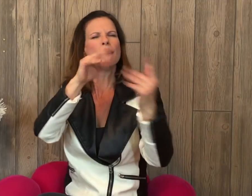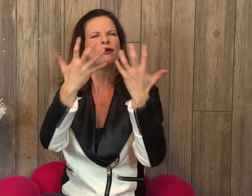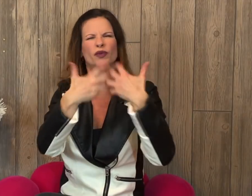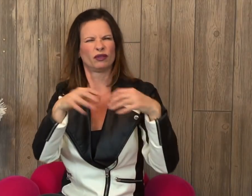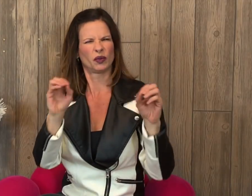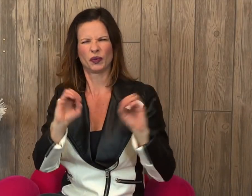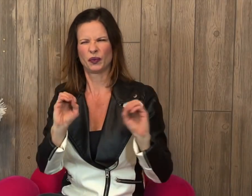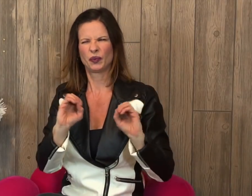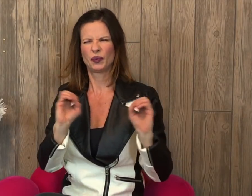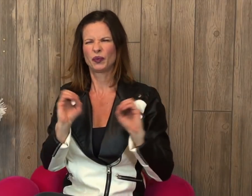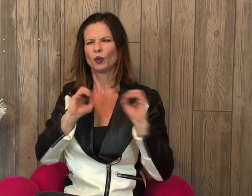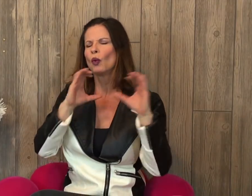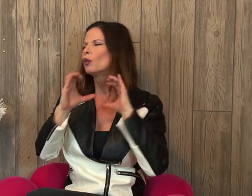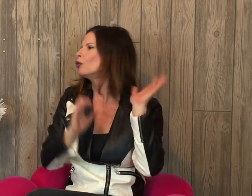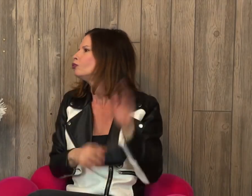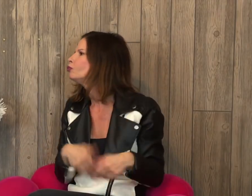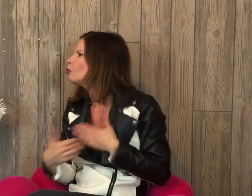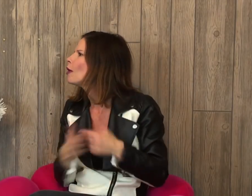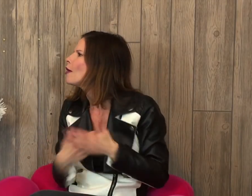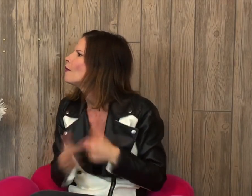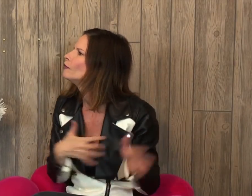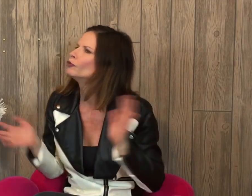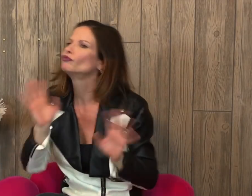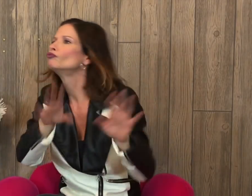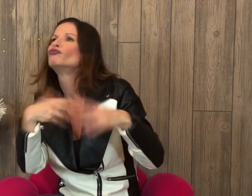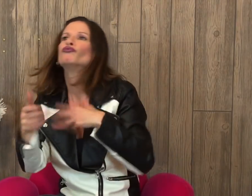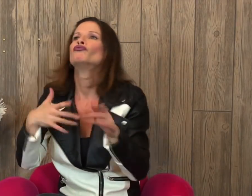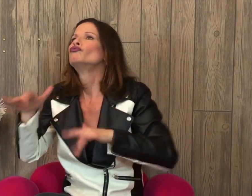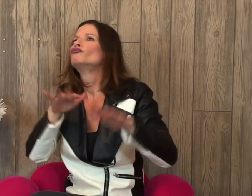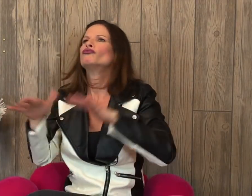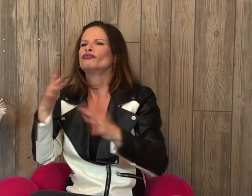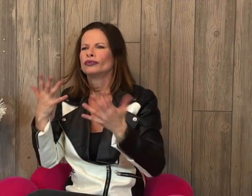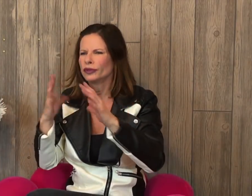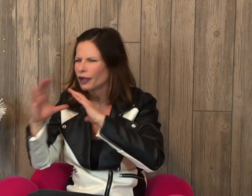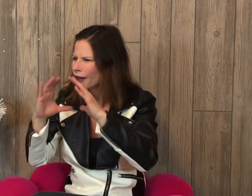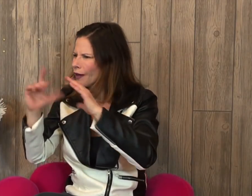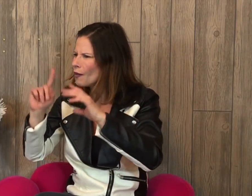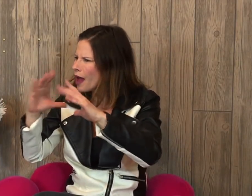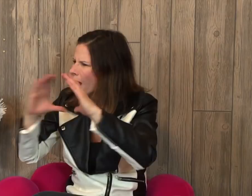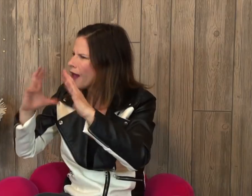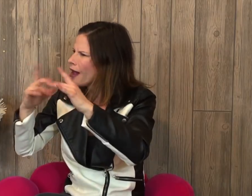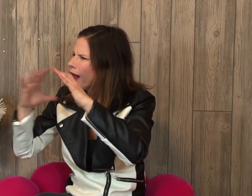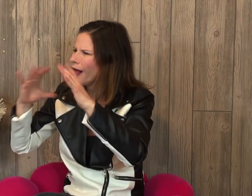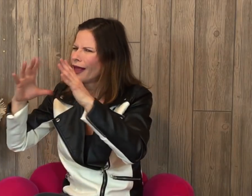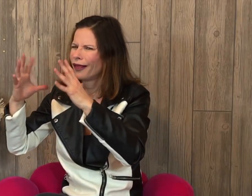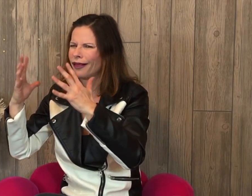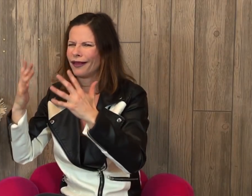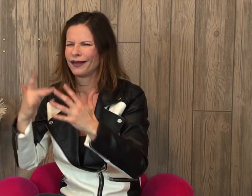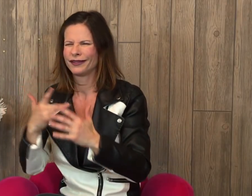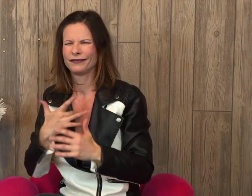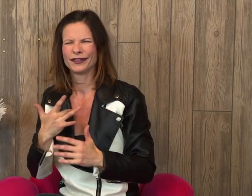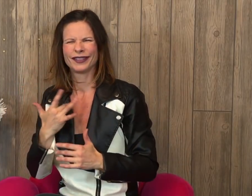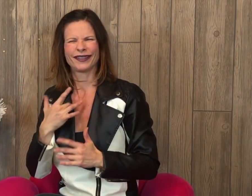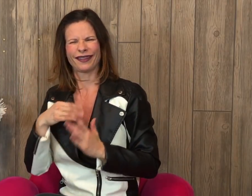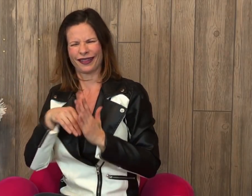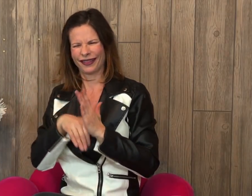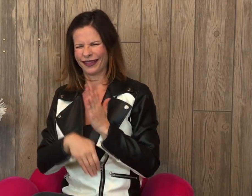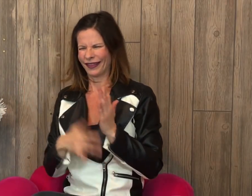agree to disagree. Try to see each other's perspective. Sadly, most people don't even bother to communicate, which results in their partners